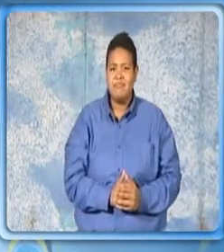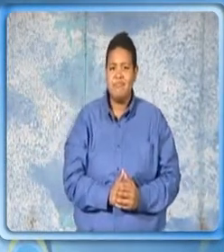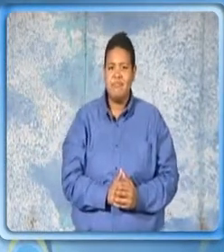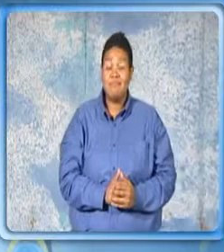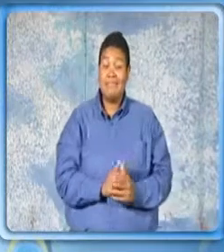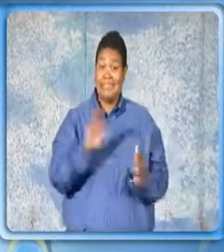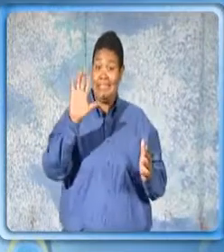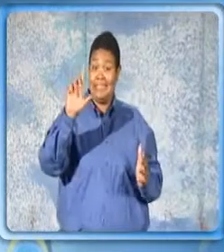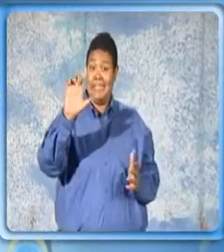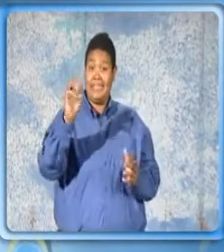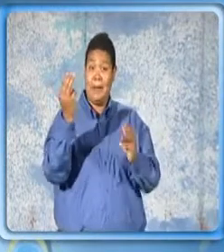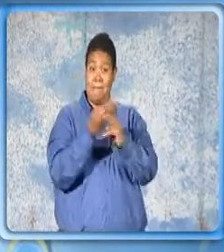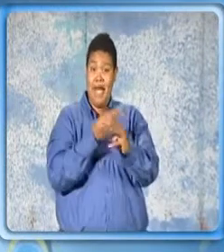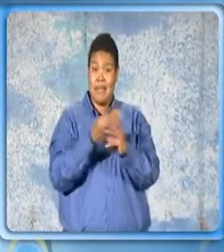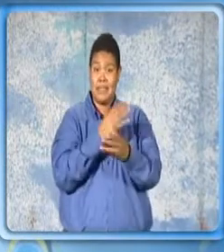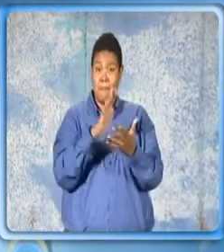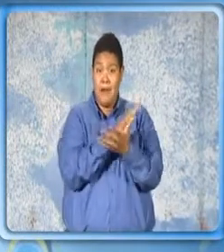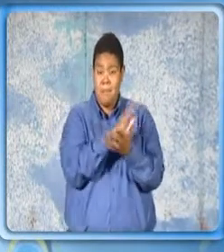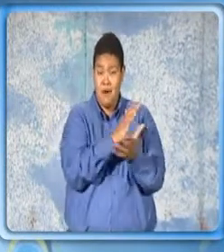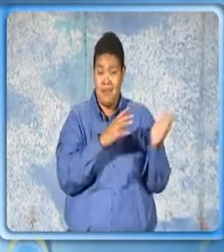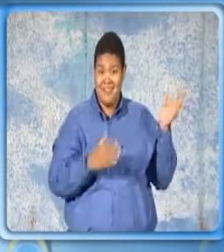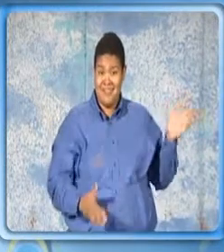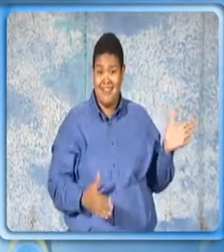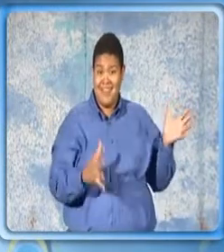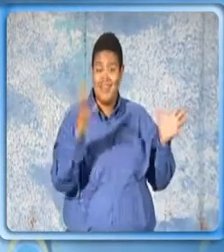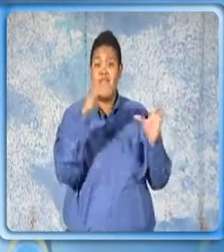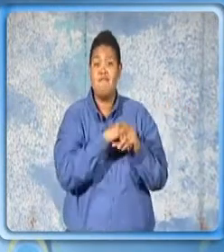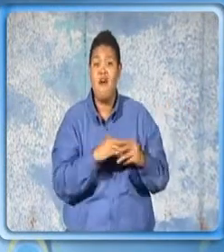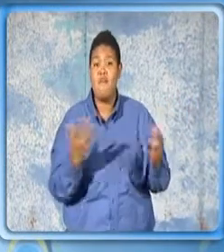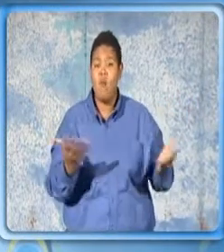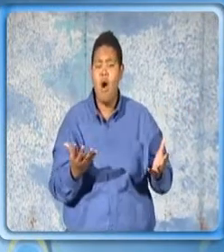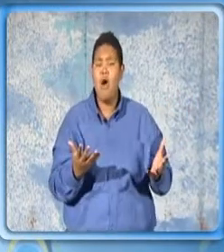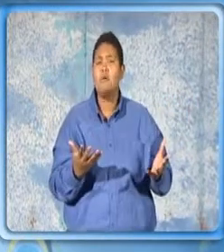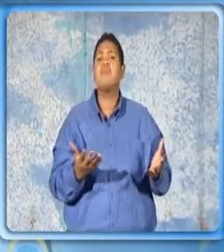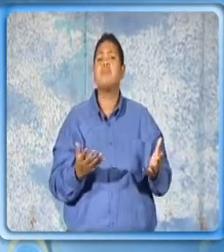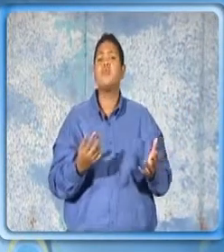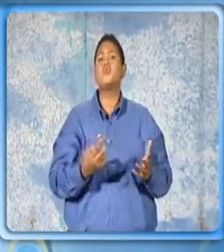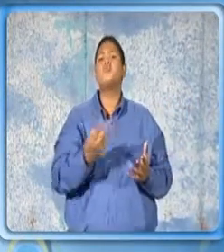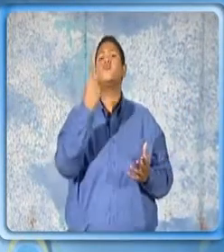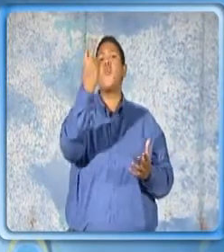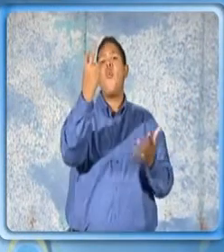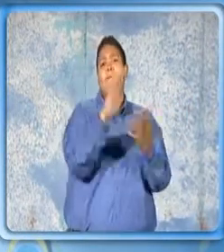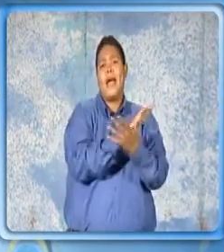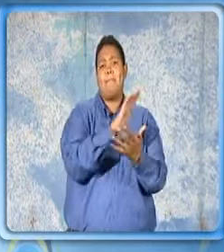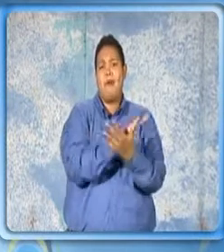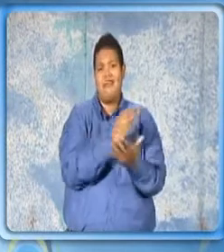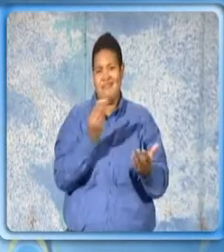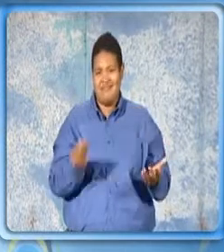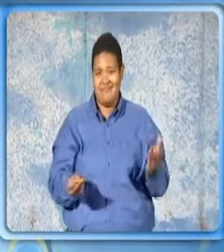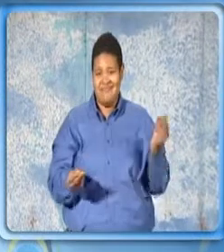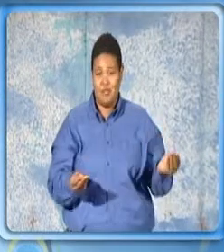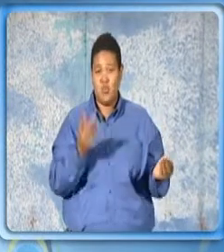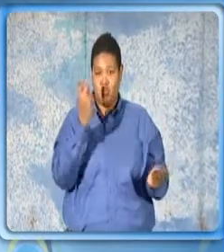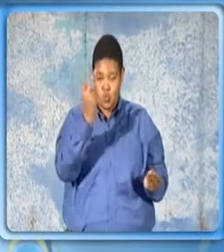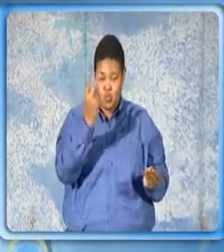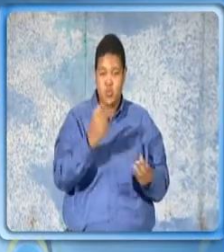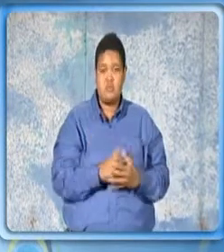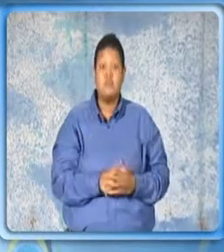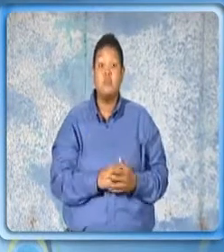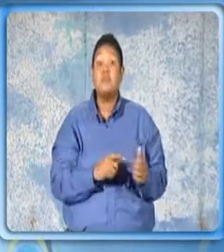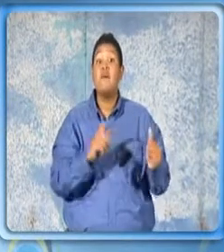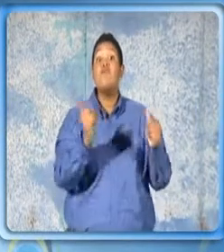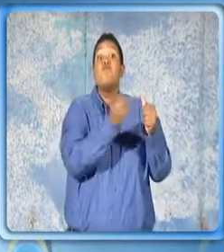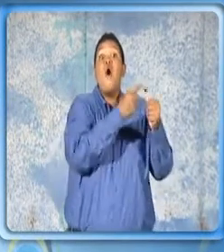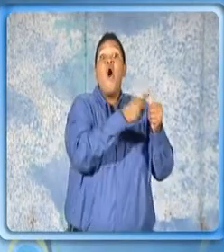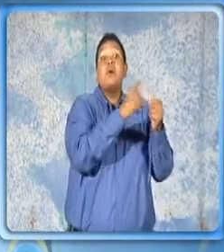The CSEC CSEC mathematics examination consists of 2 papers. The first